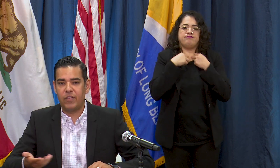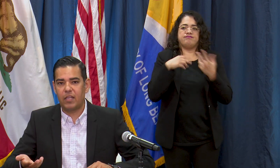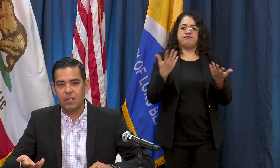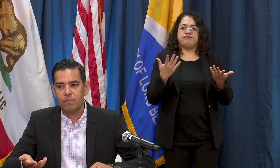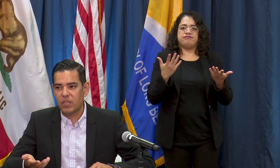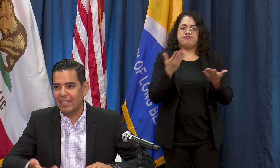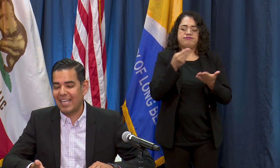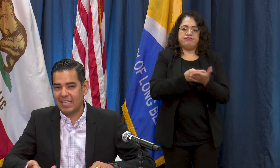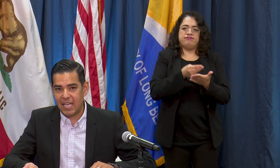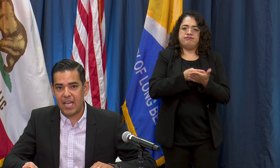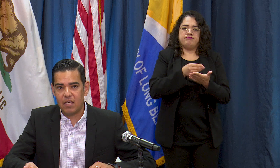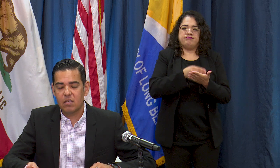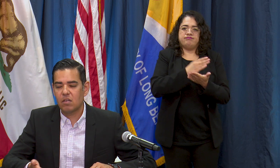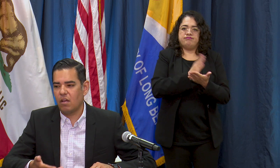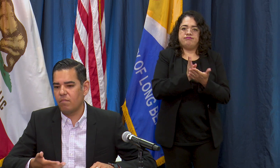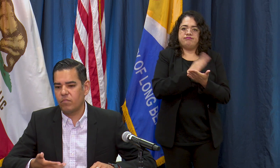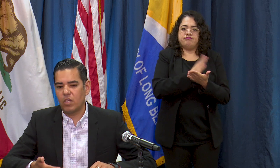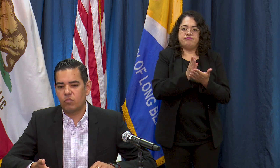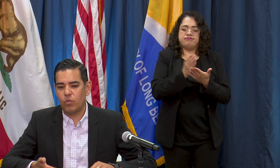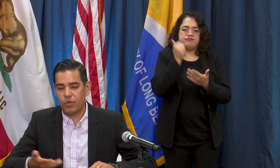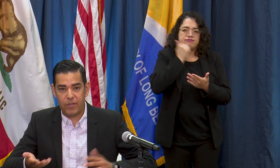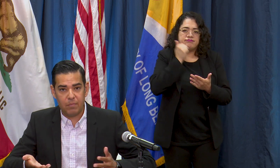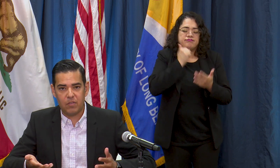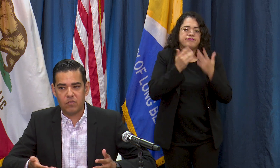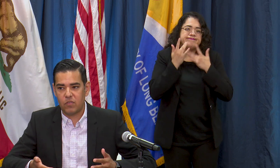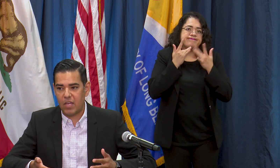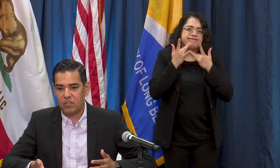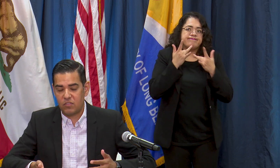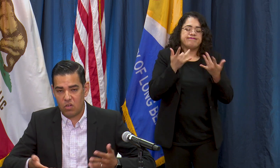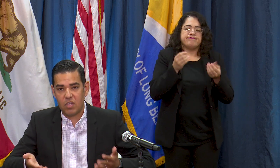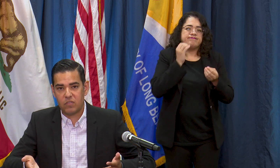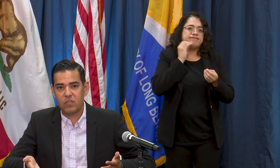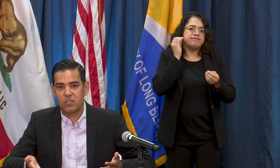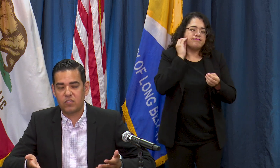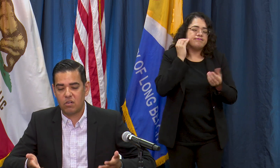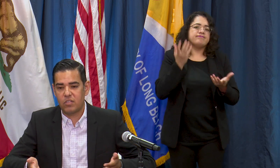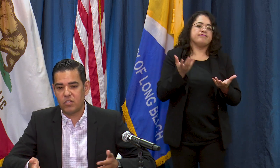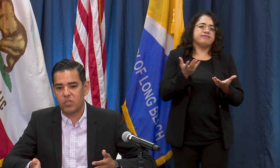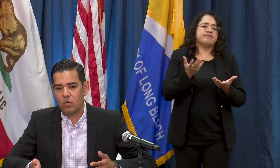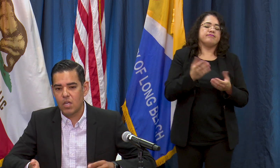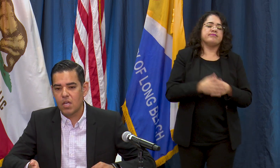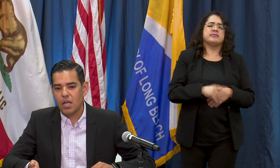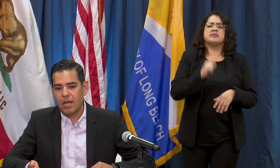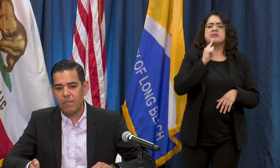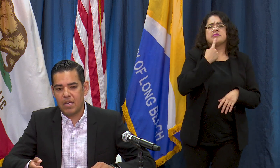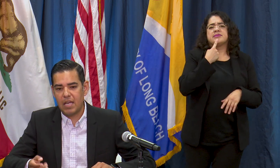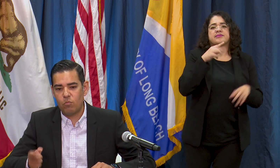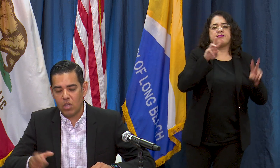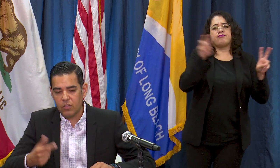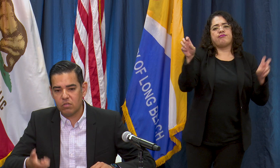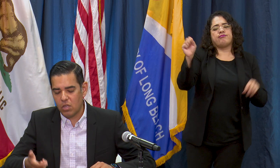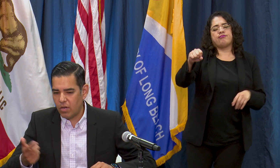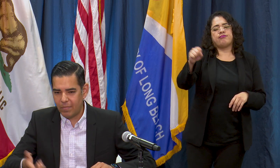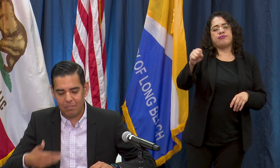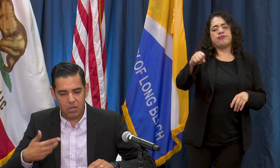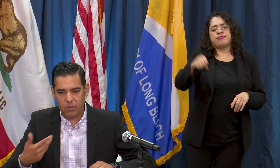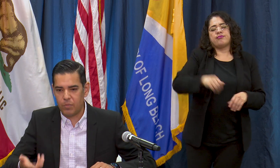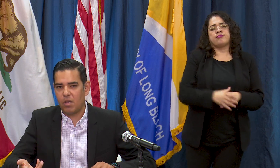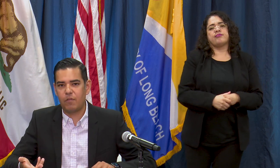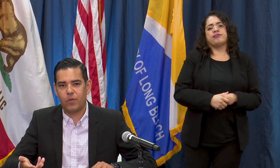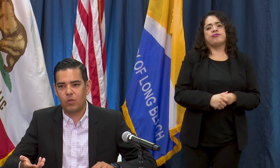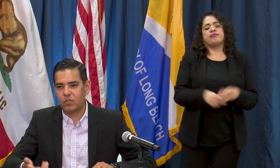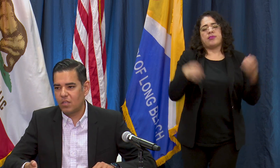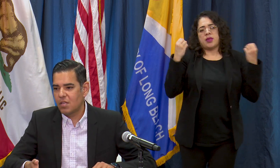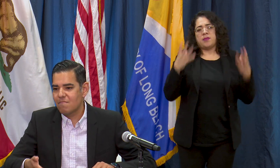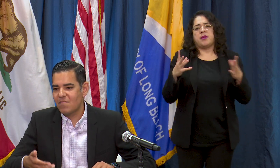are living day to day with their families. And so that it's a serious issue. And we also know, and I'm hearing